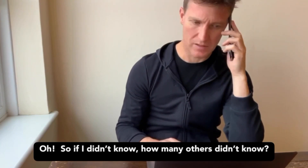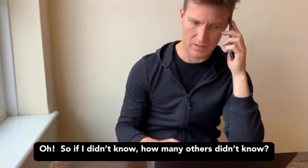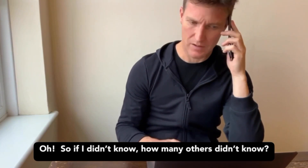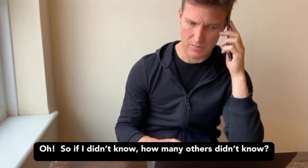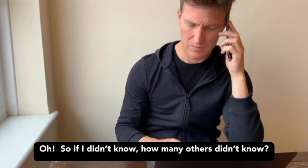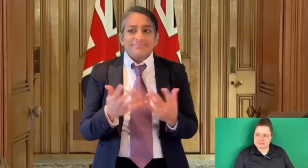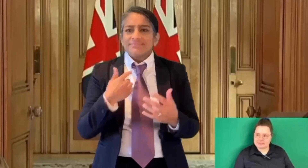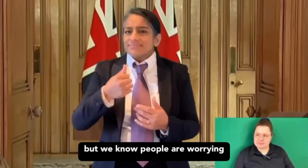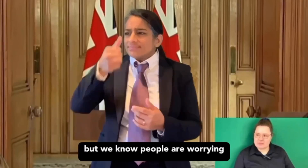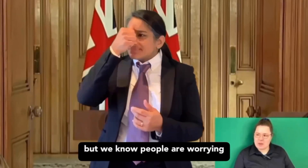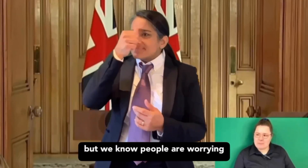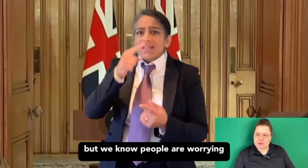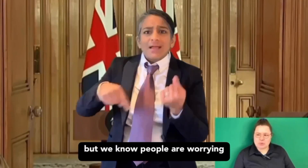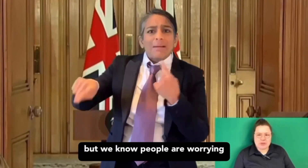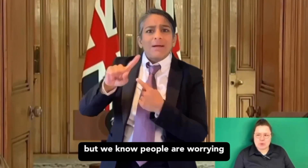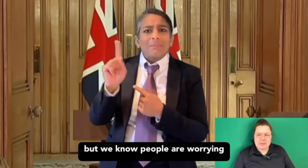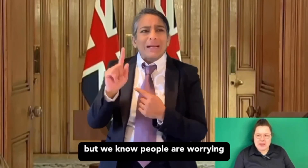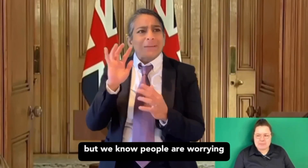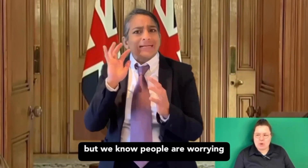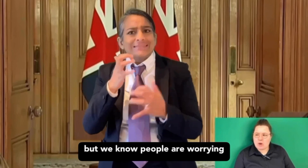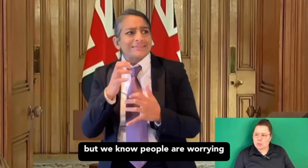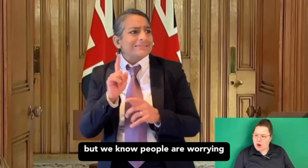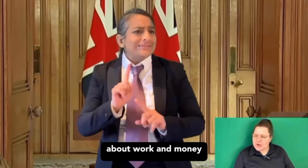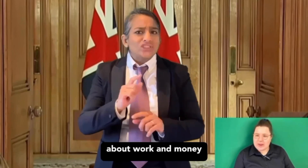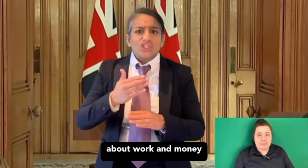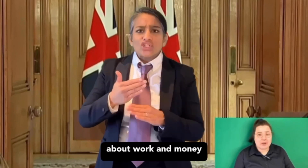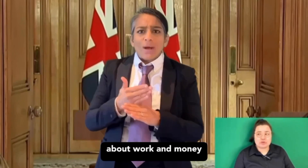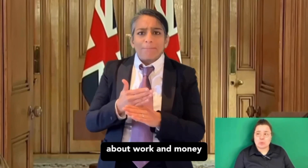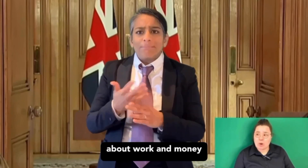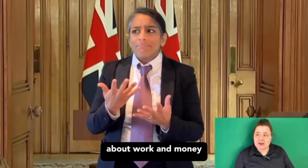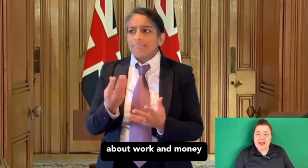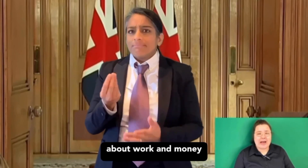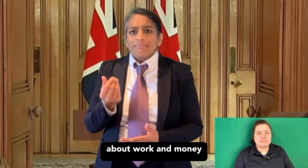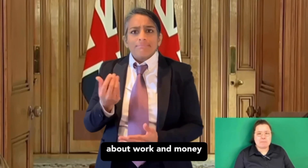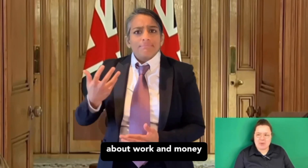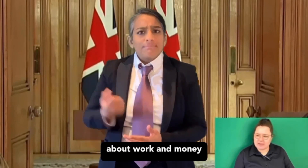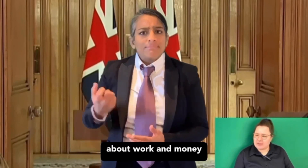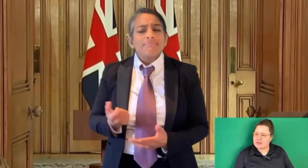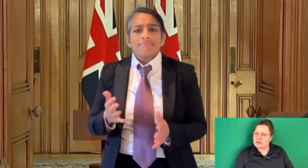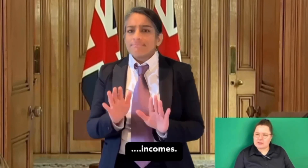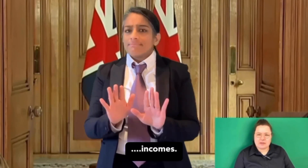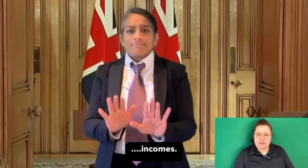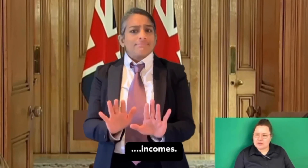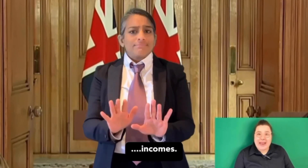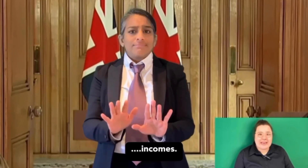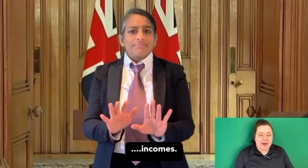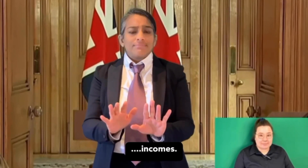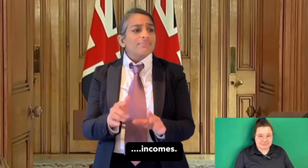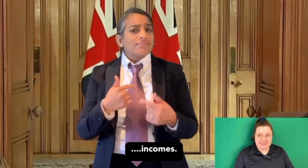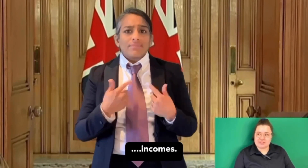know? But we know people are worried about work and money, incomes,